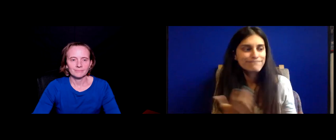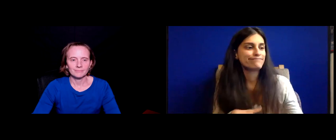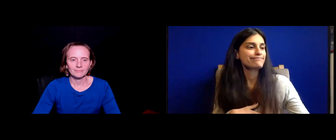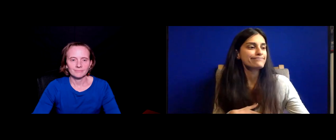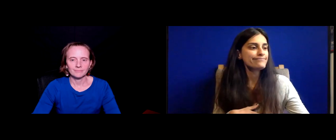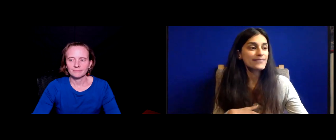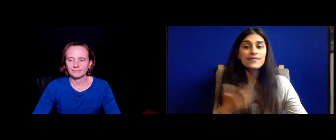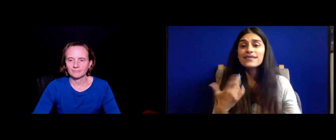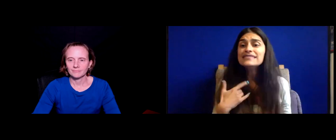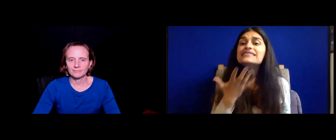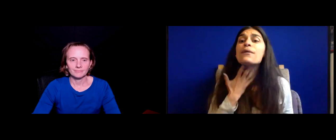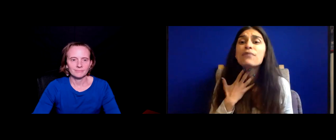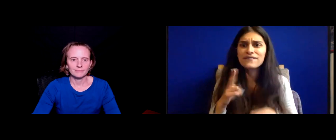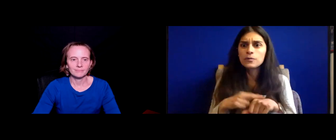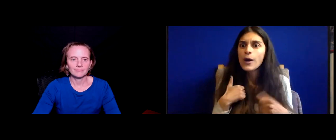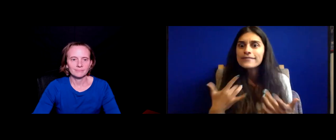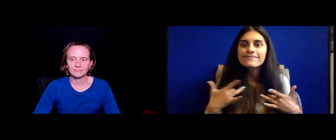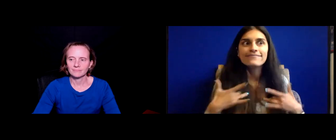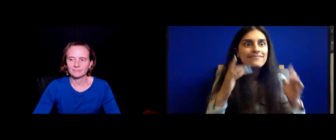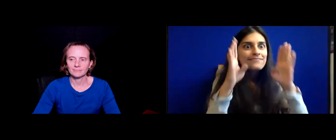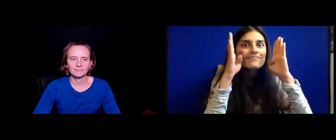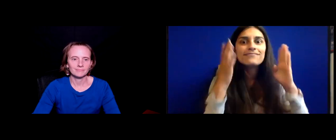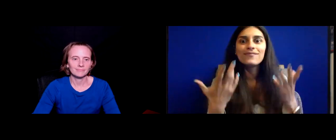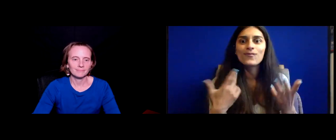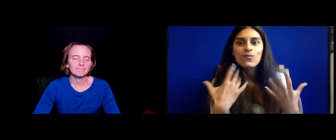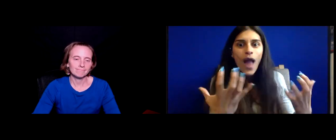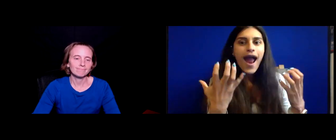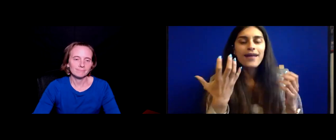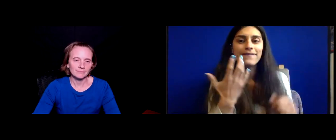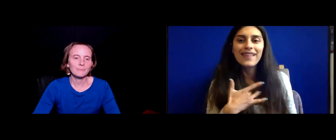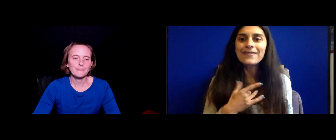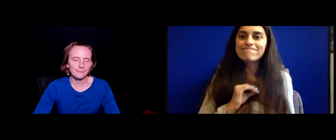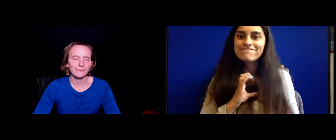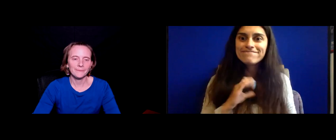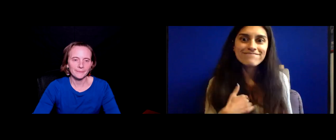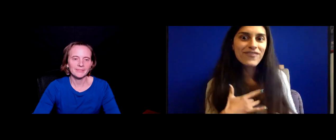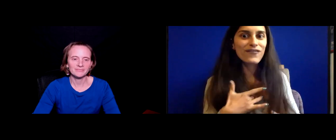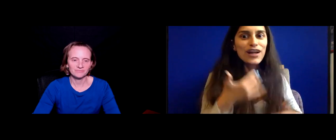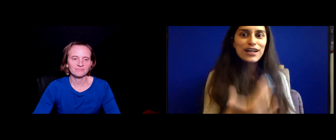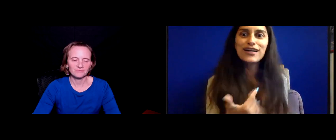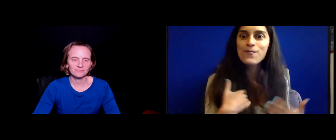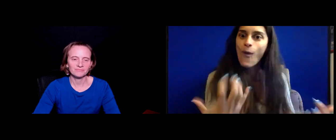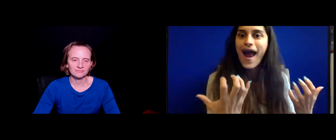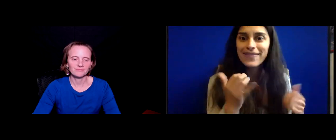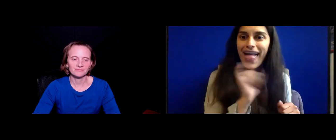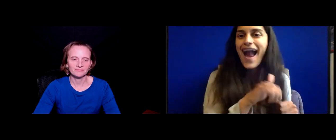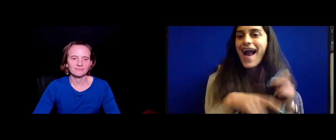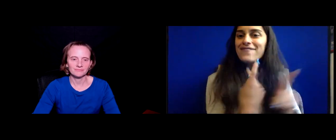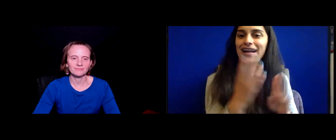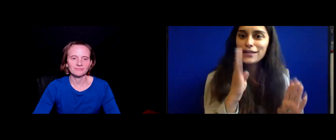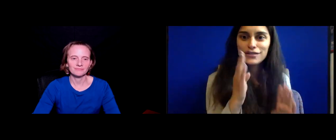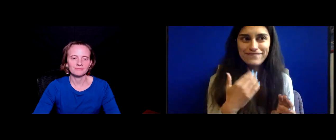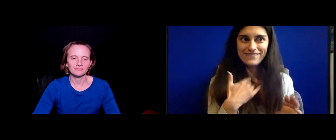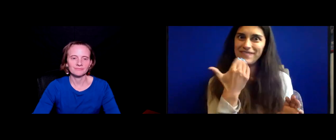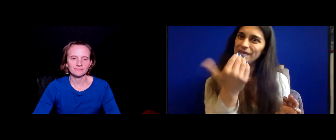So, that's why I decided to go forward with it. And I wanted that attention. When you're young, that's what makes you